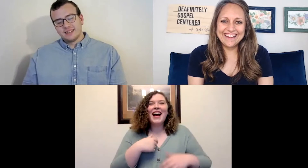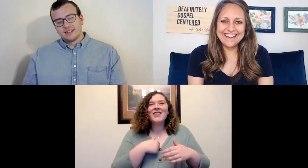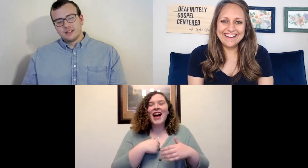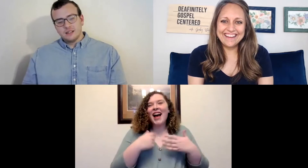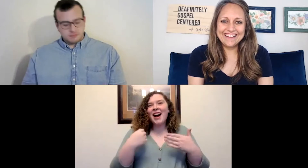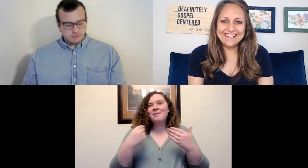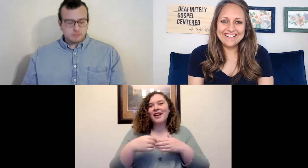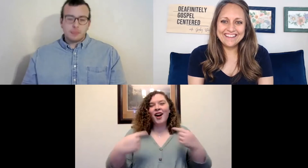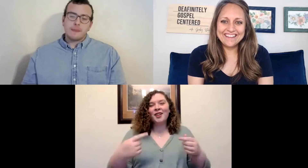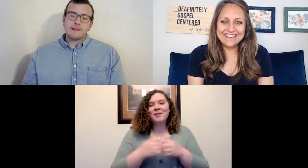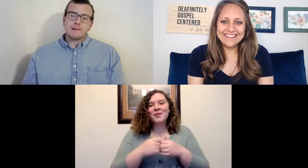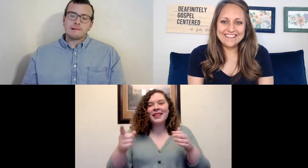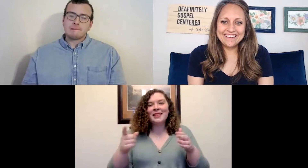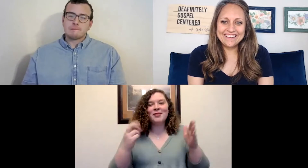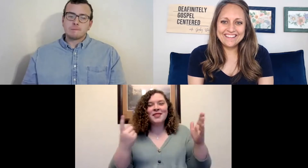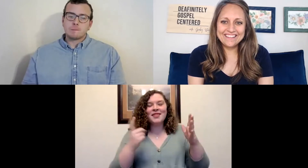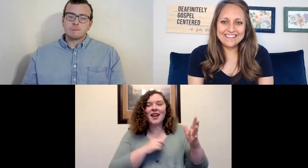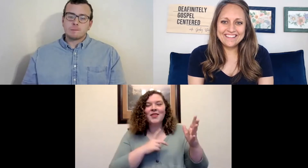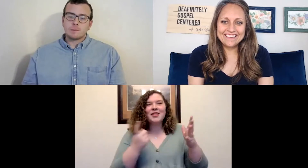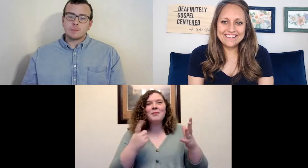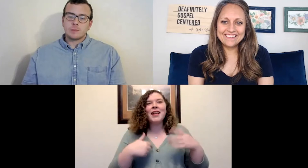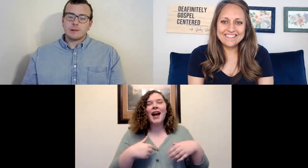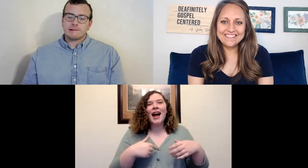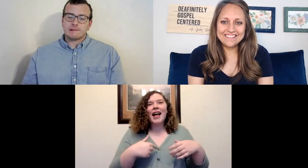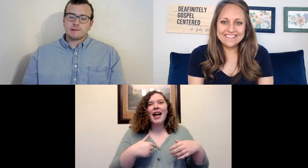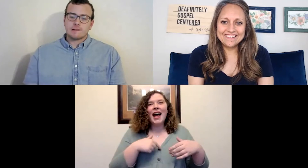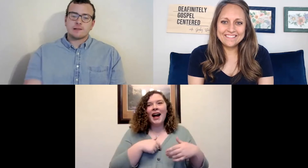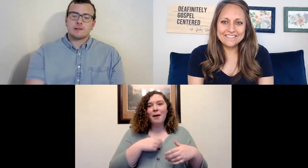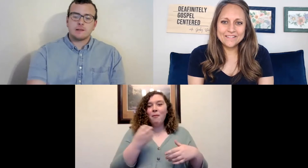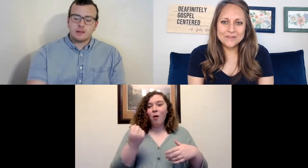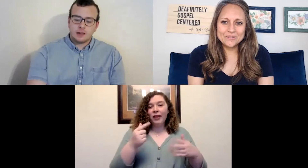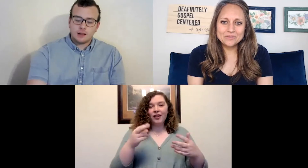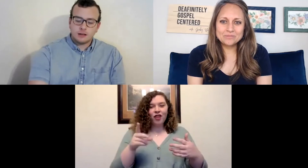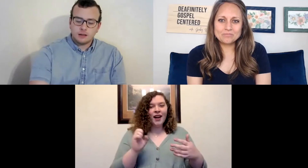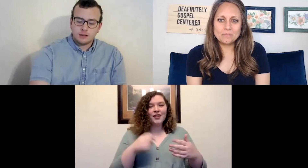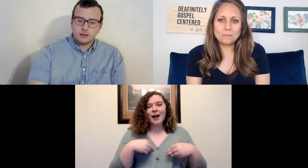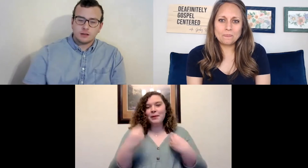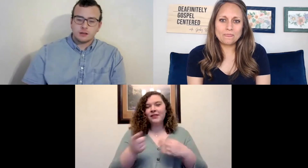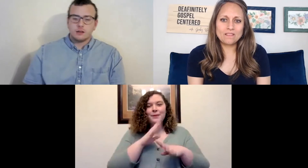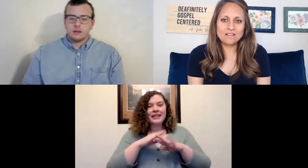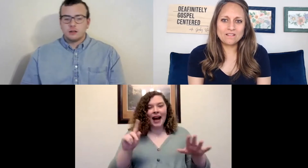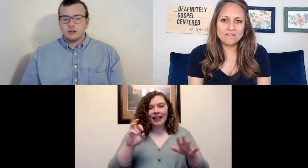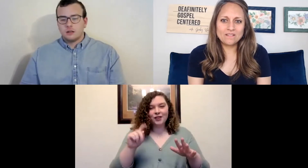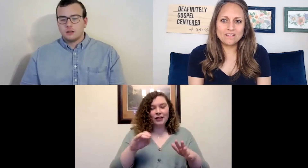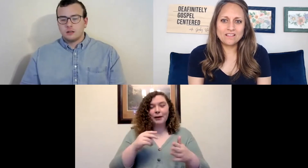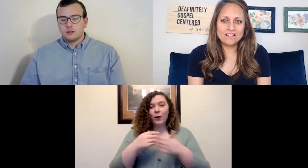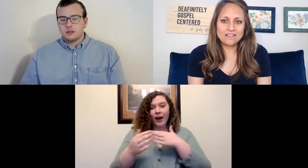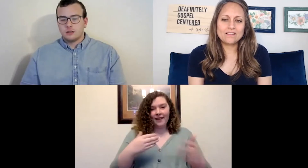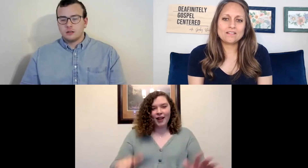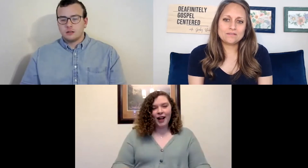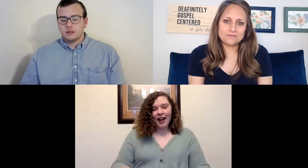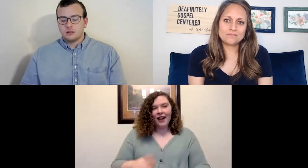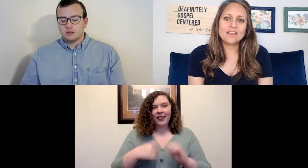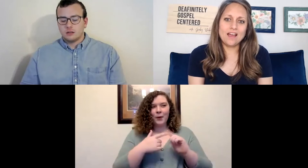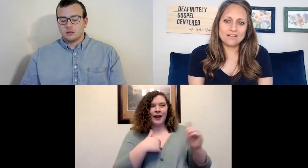So I think that for me, if we're having an argument, if me and Dakota have an argument, I'm going to be more likely to